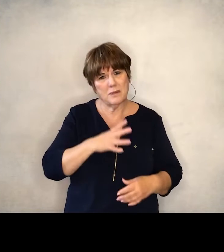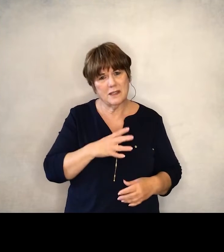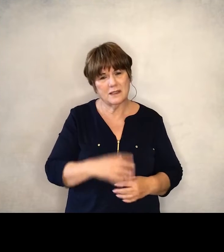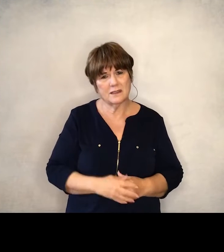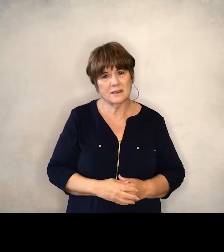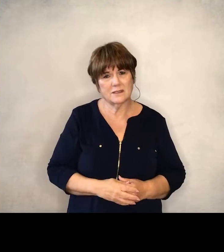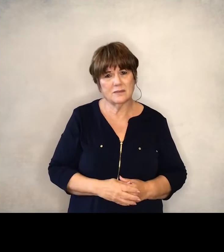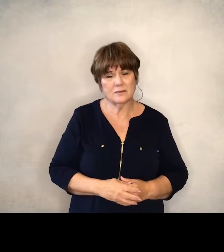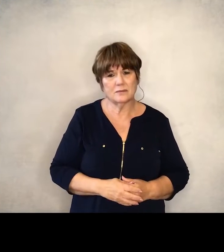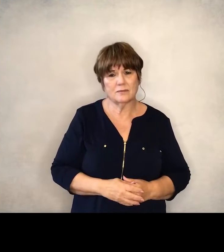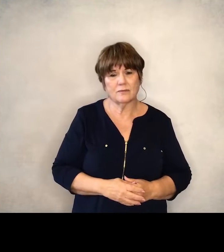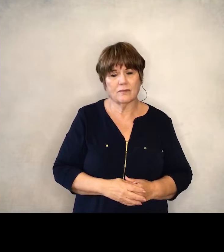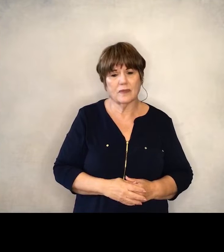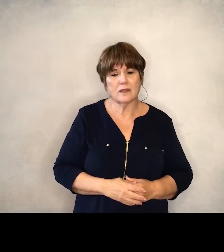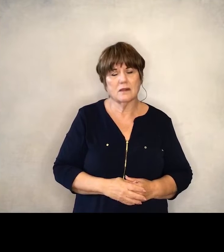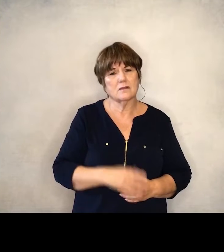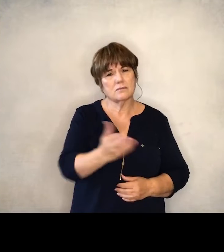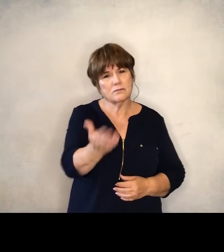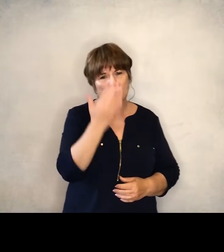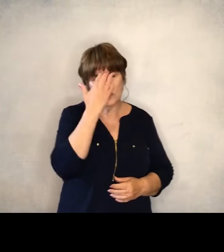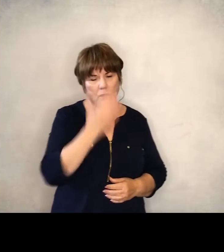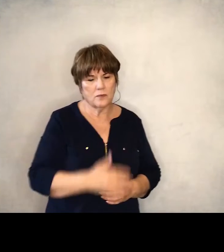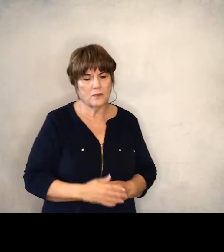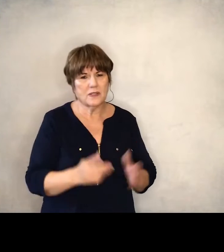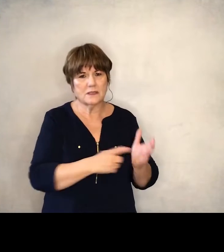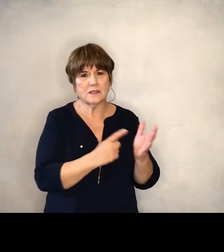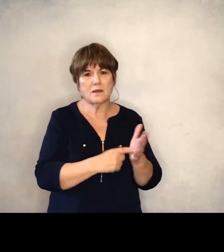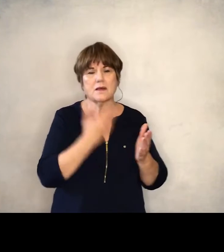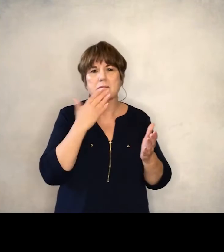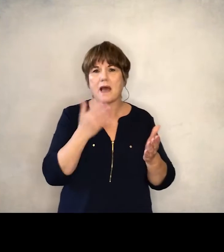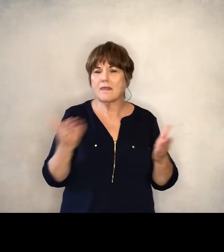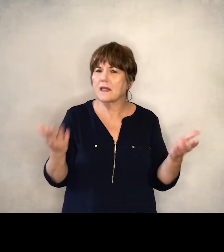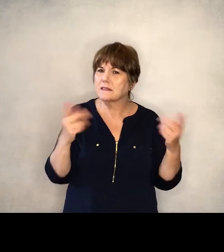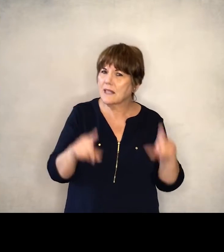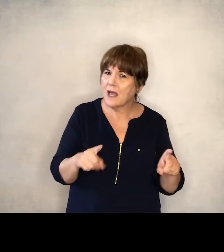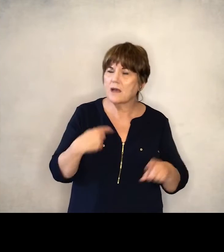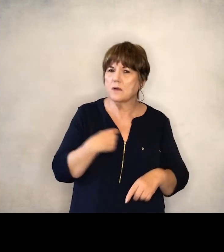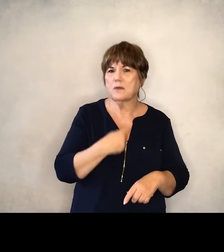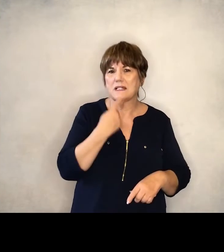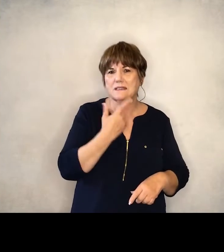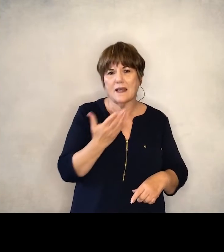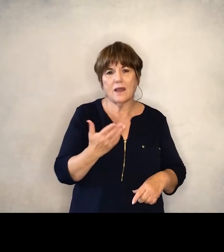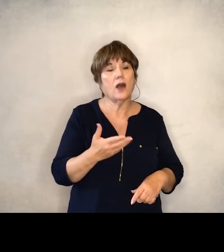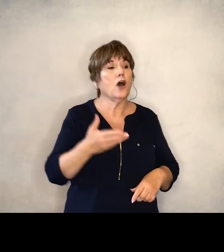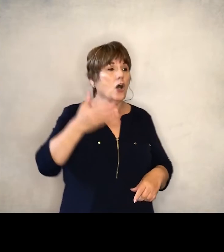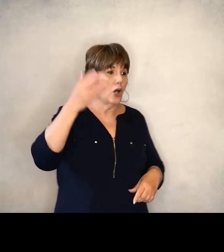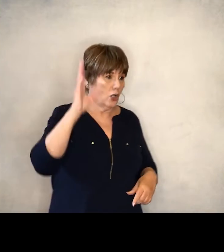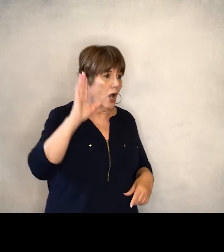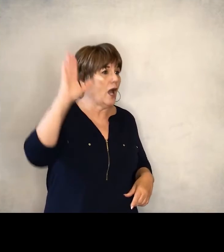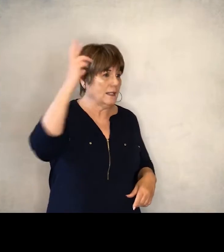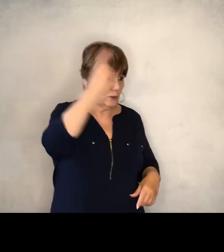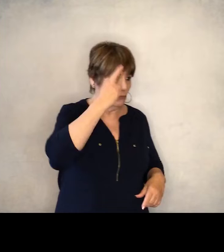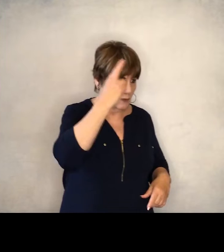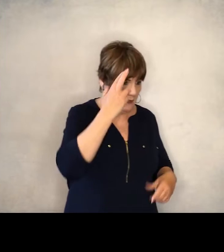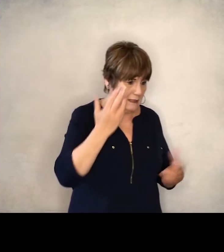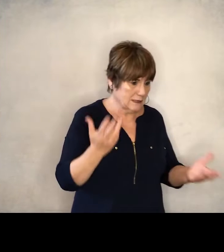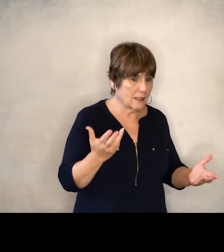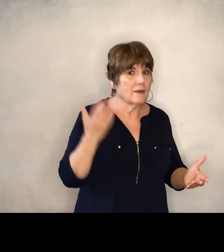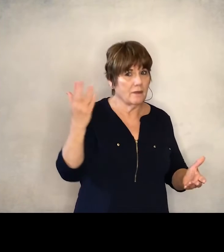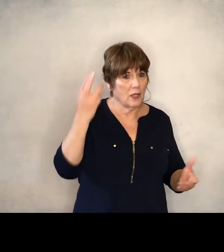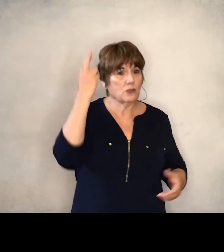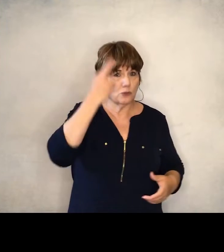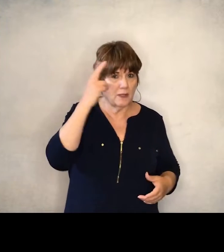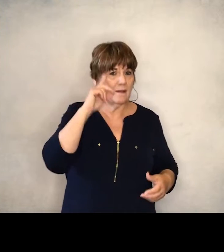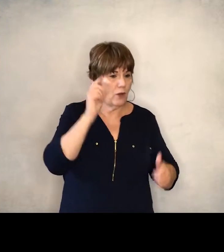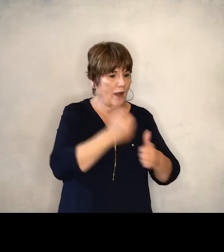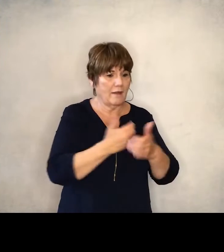You know, sometimes when bad things happen, we say things like, "Well, God has his reasons," or "There's a reason for everything." You've